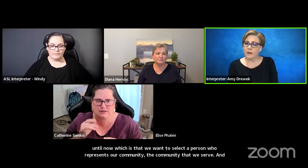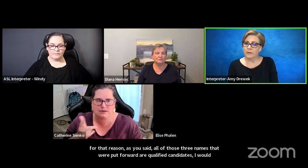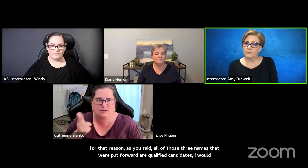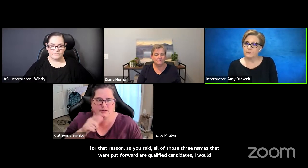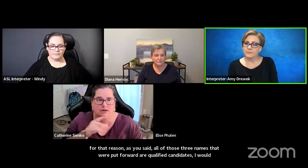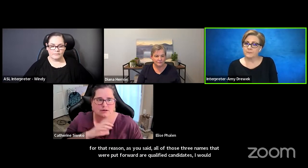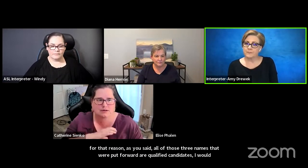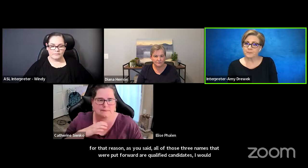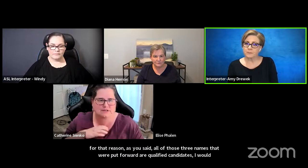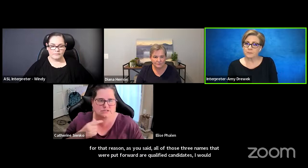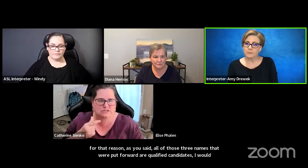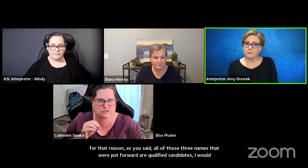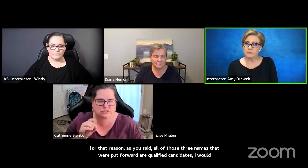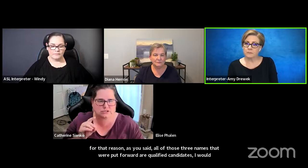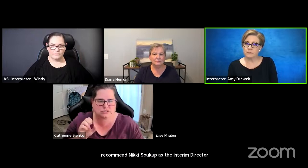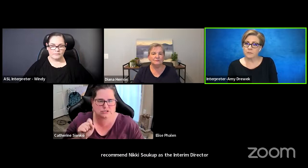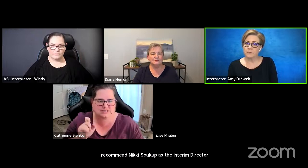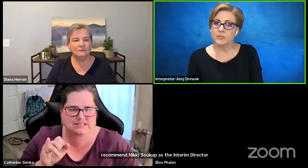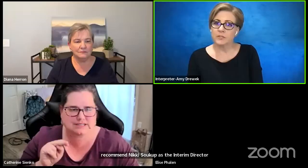Thank you, Commissioner Herron.